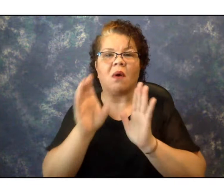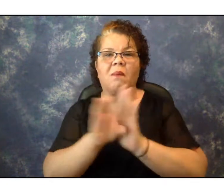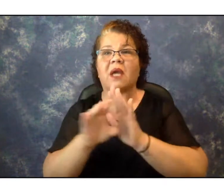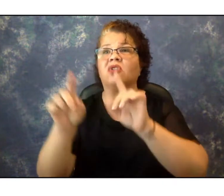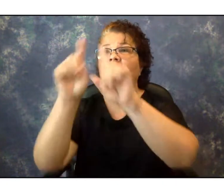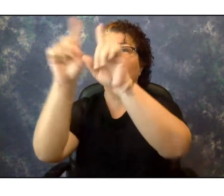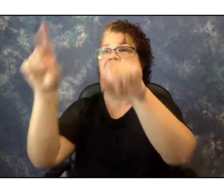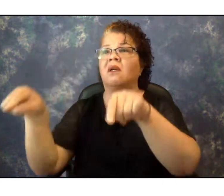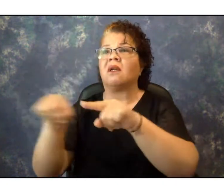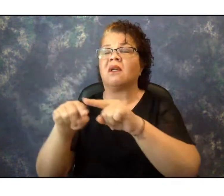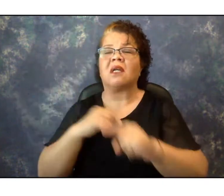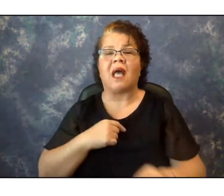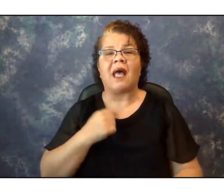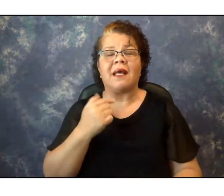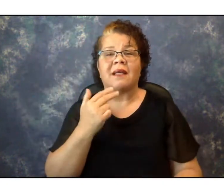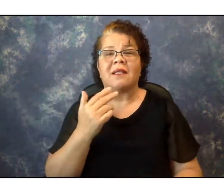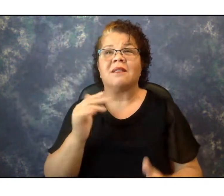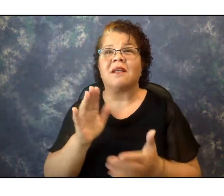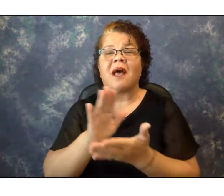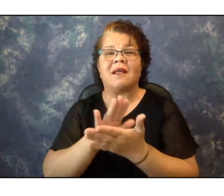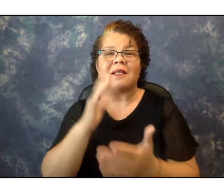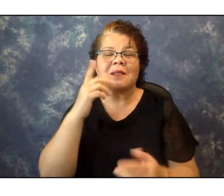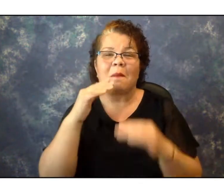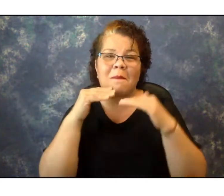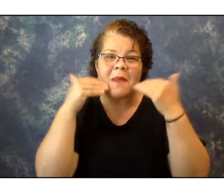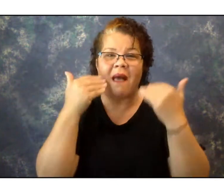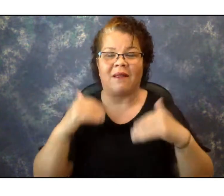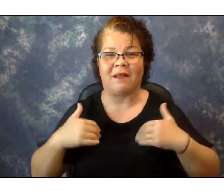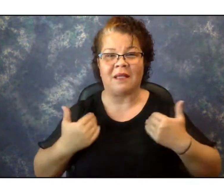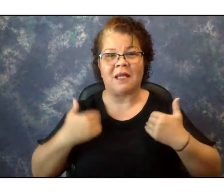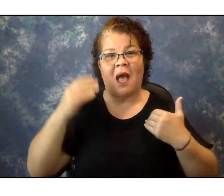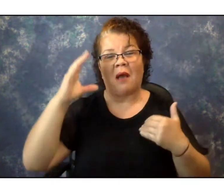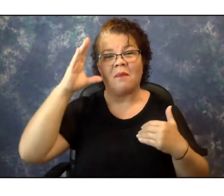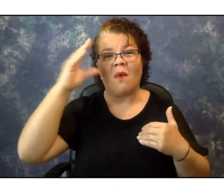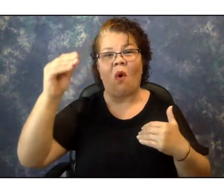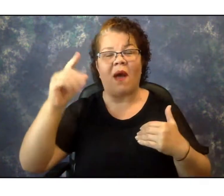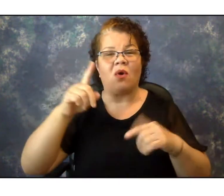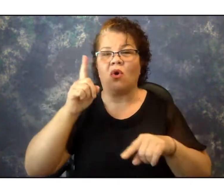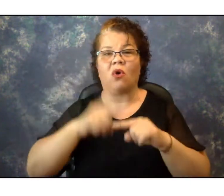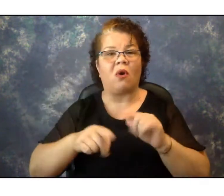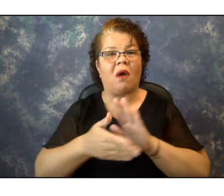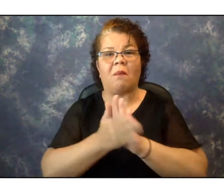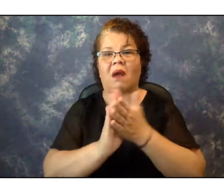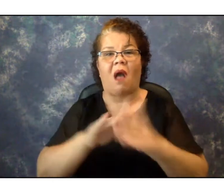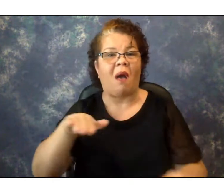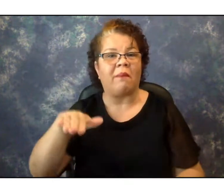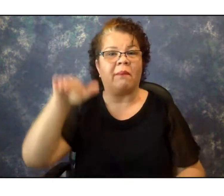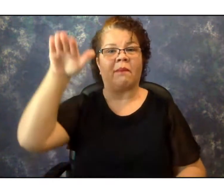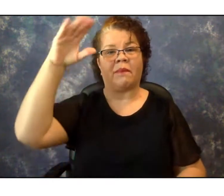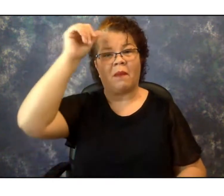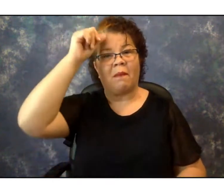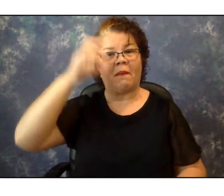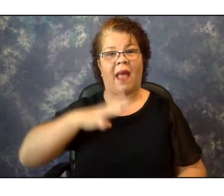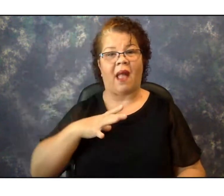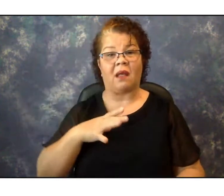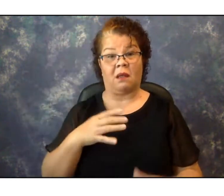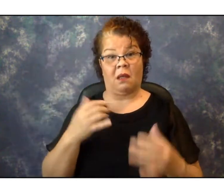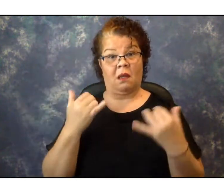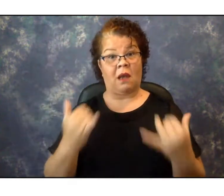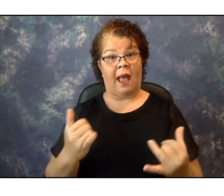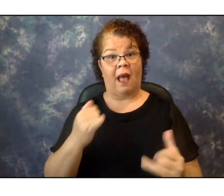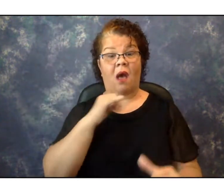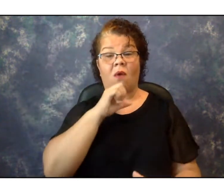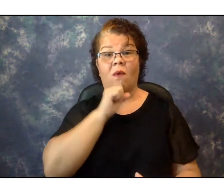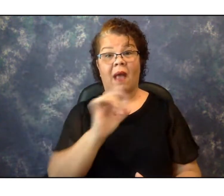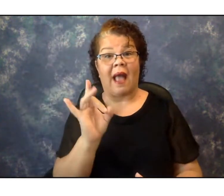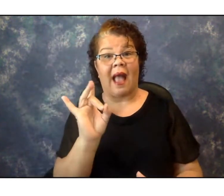the boy who didn't get to become a man. And I think thinking about him on his 80th birthday, you just